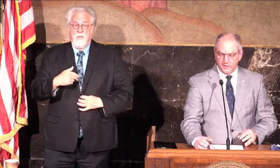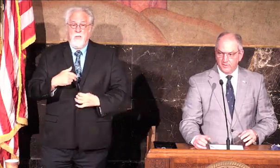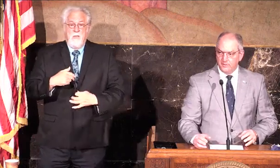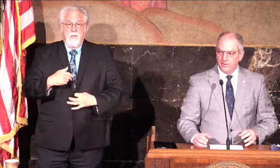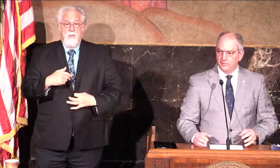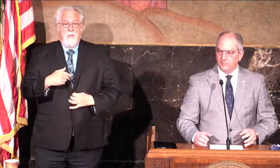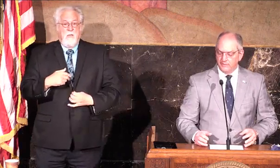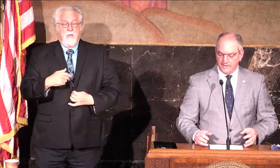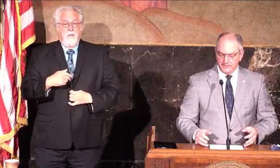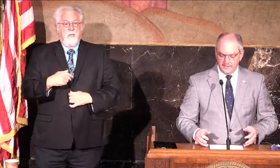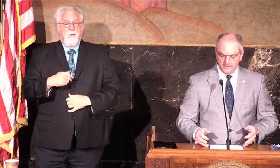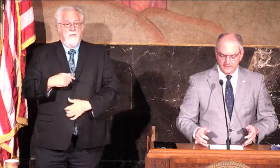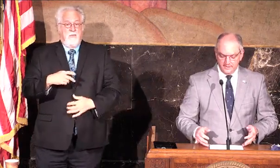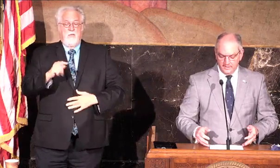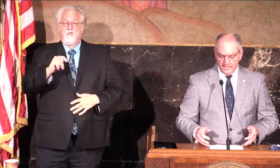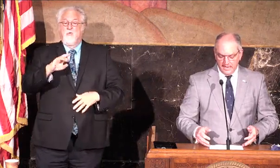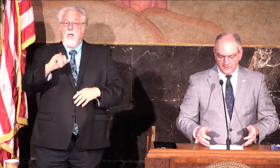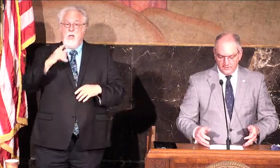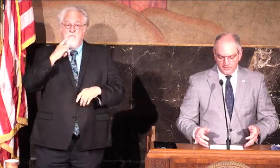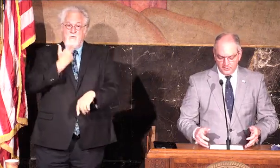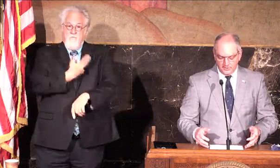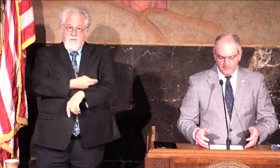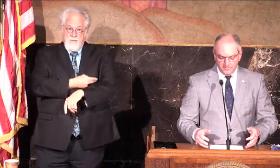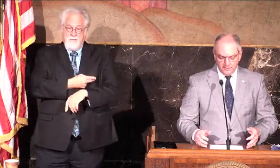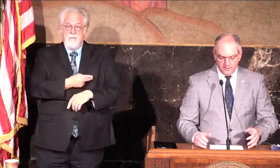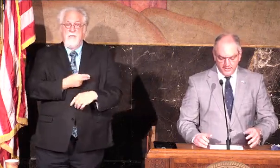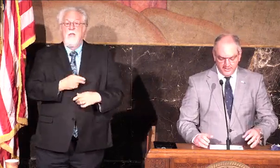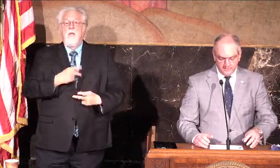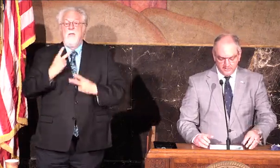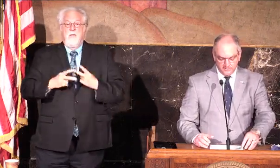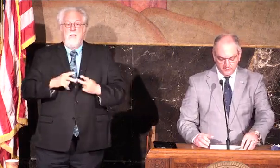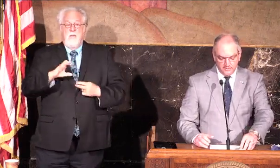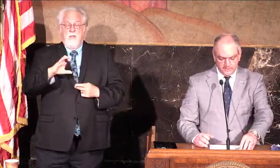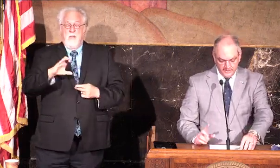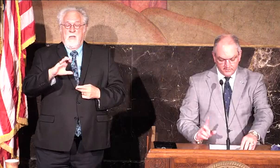trial for therapeutics or vaccines, I encourage you to visit